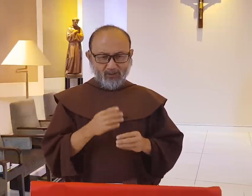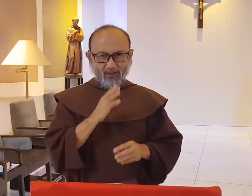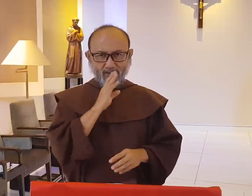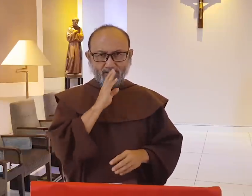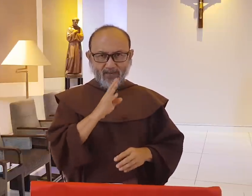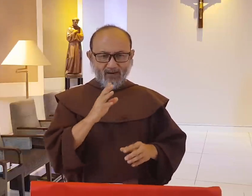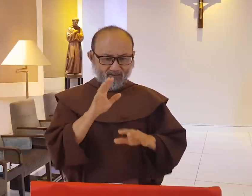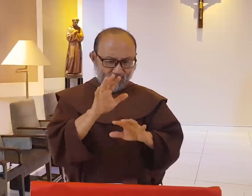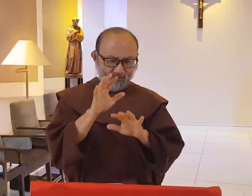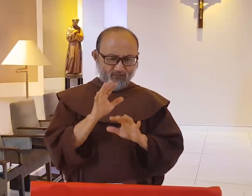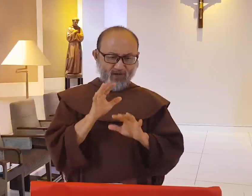so many things.